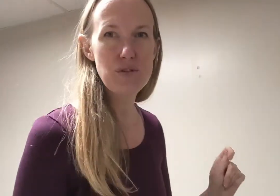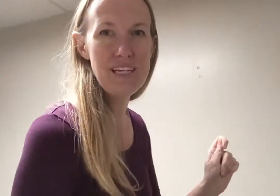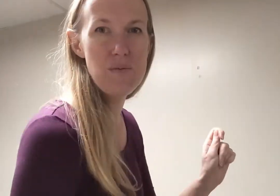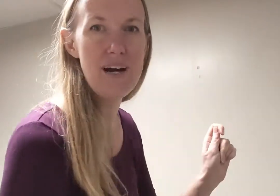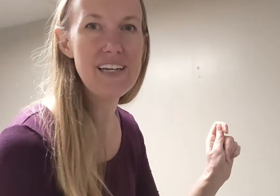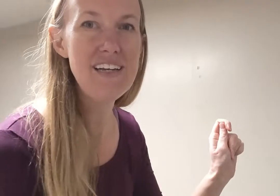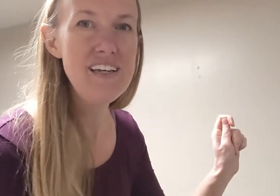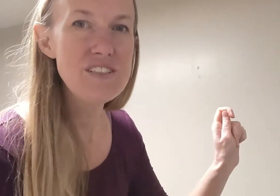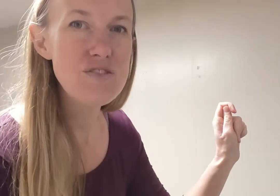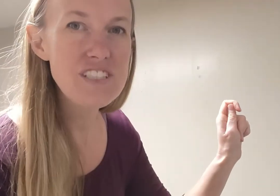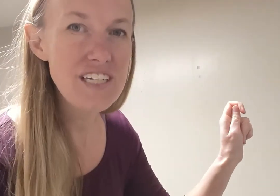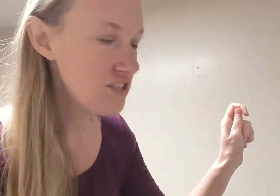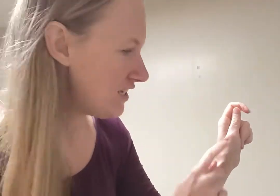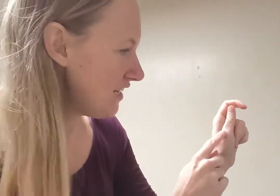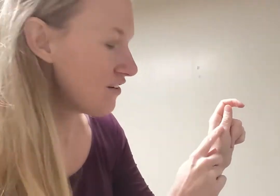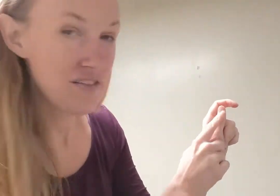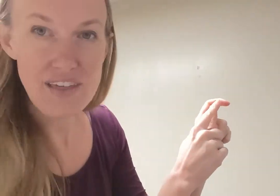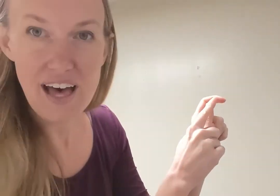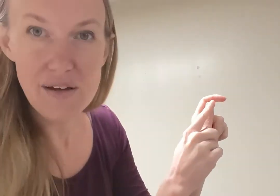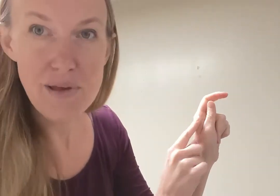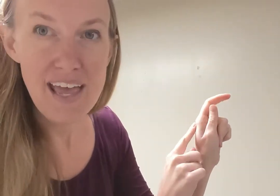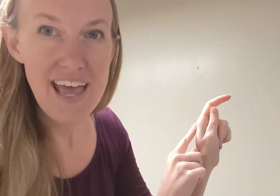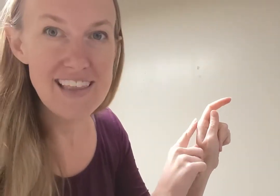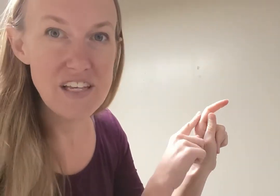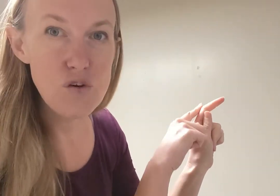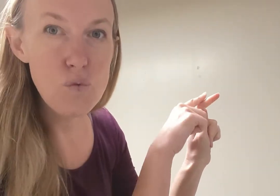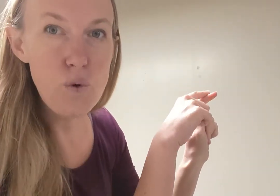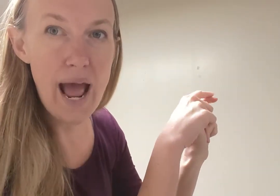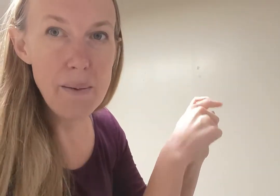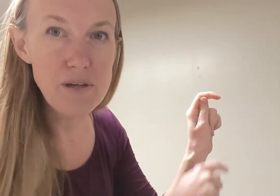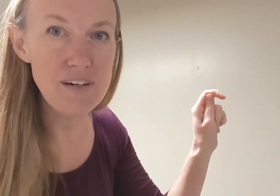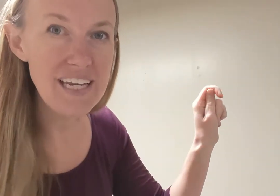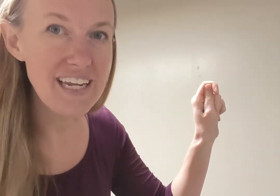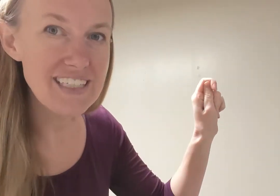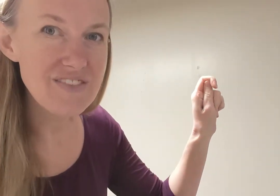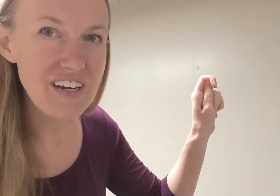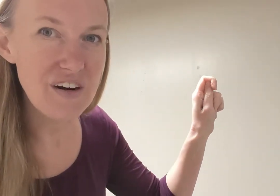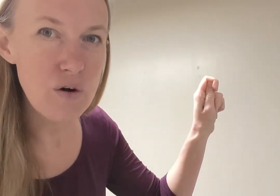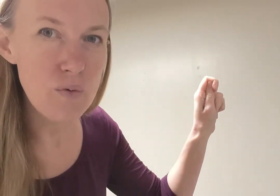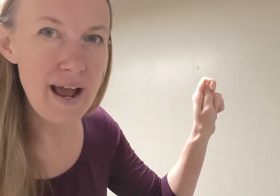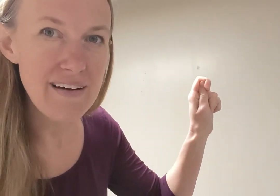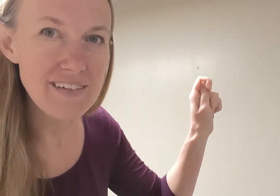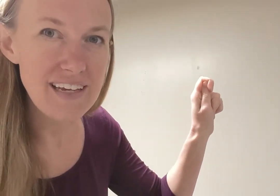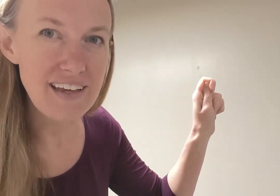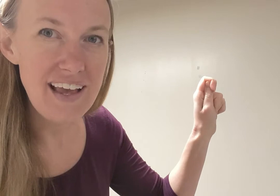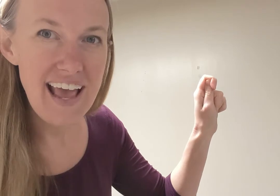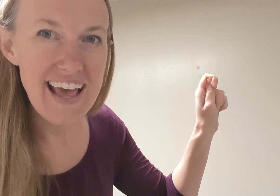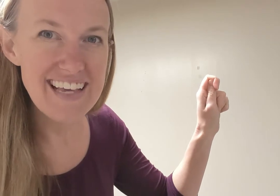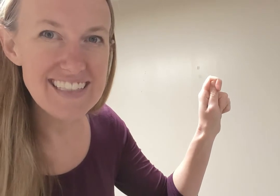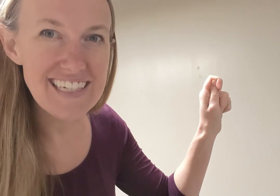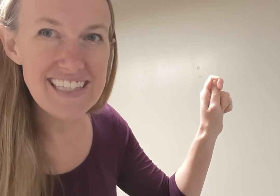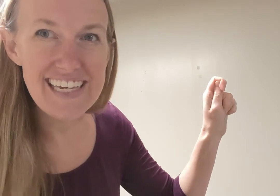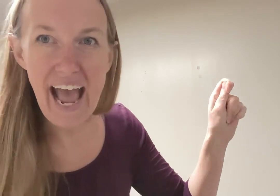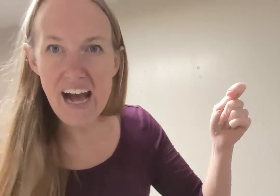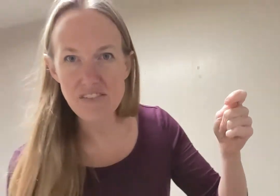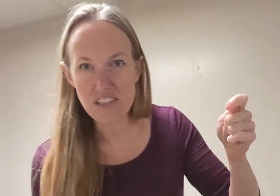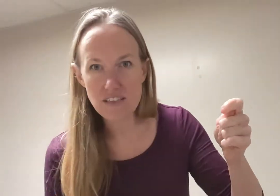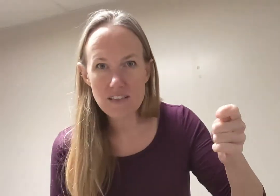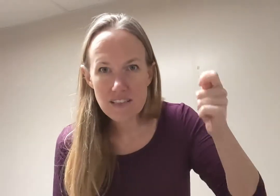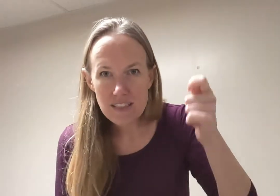tricky one. So for judge, you take your thumb and then you wrap your index finger around it, and that's like the gavel.